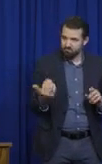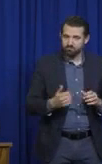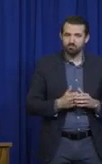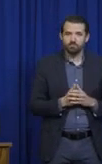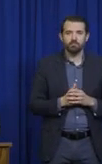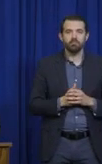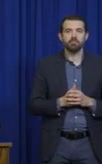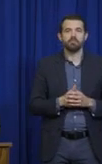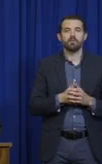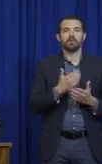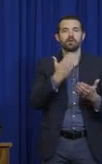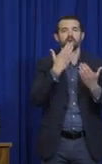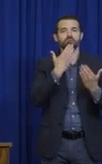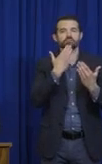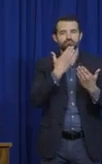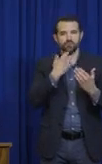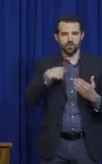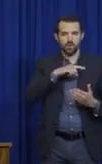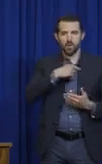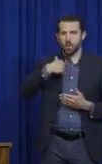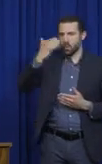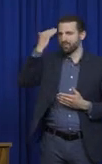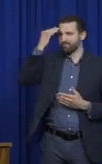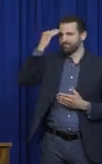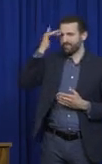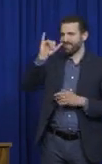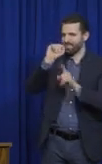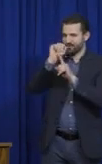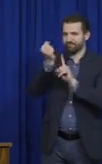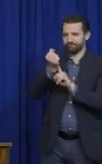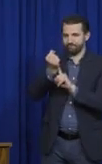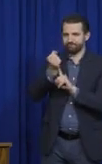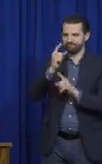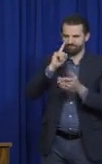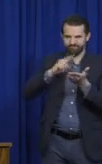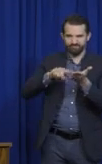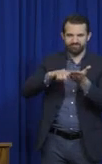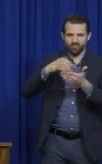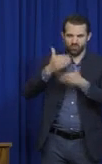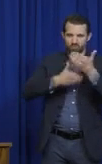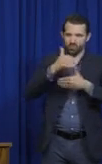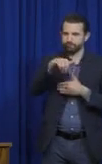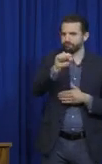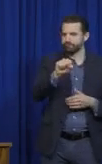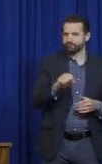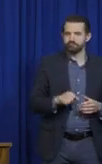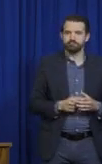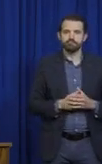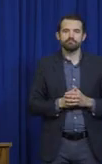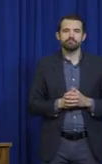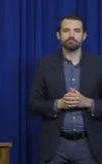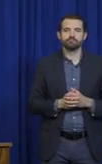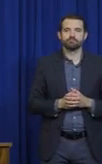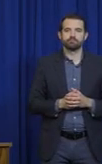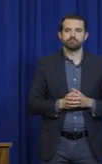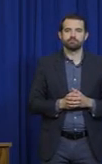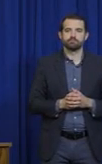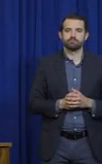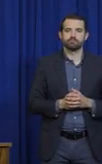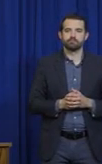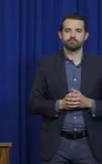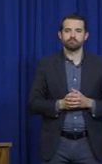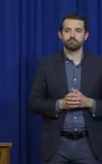are aware of that situation, and an investigation is underway. Because of the personal